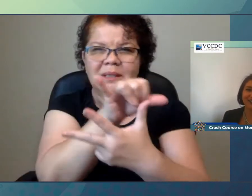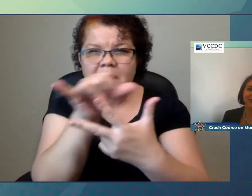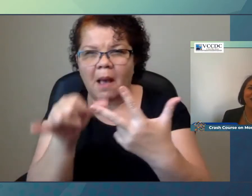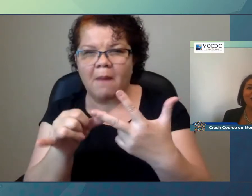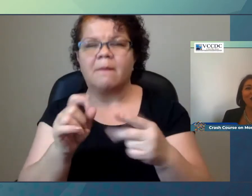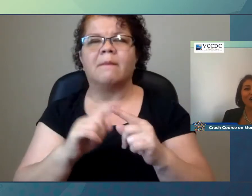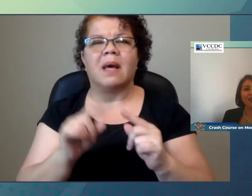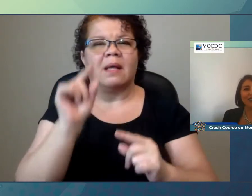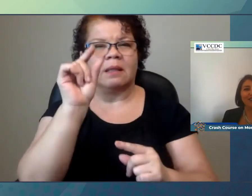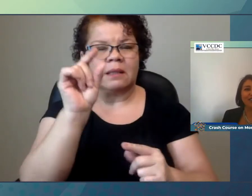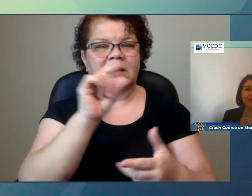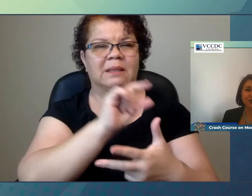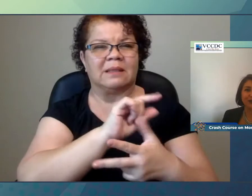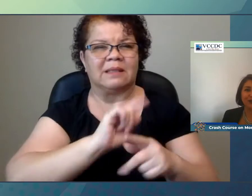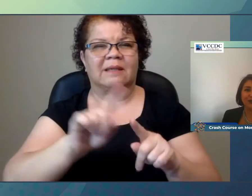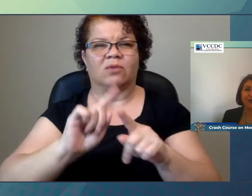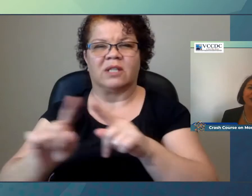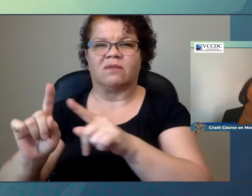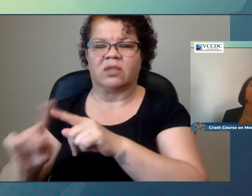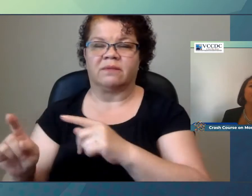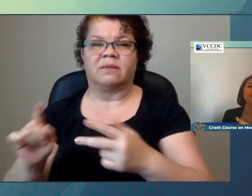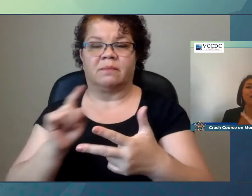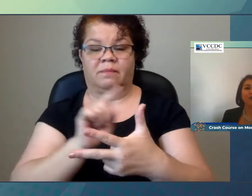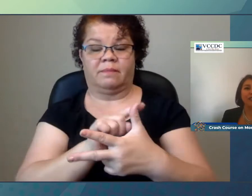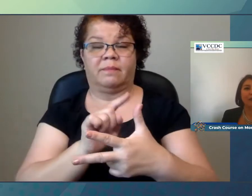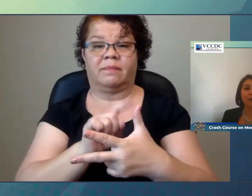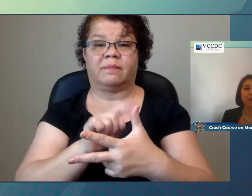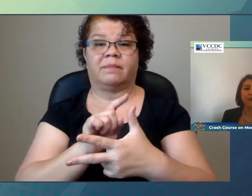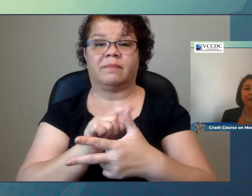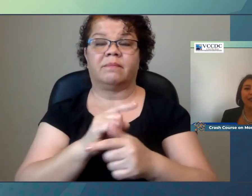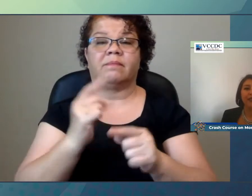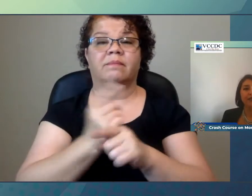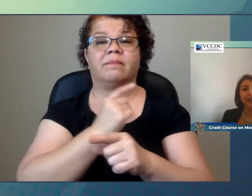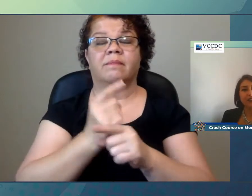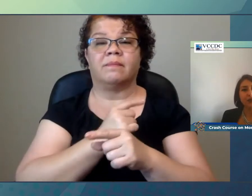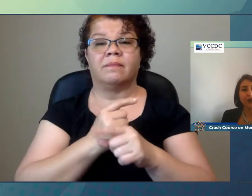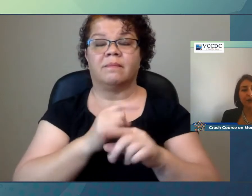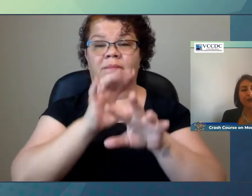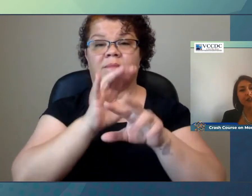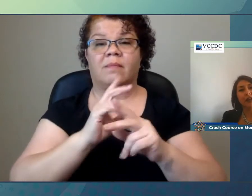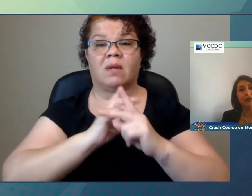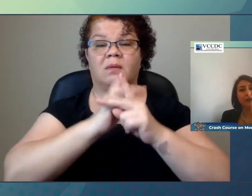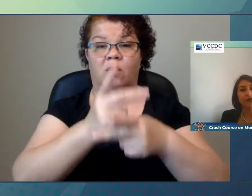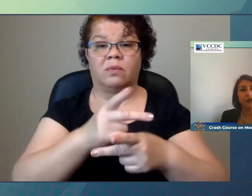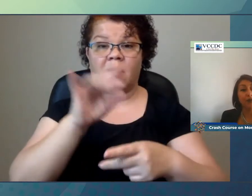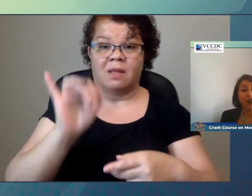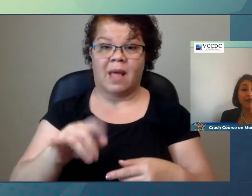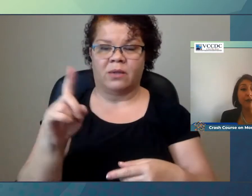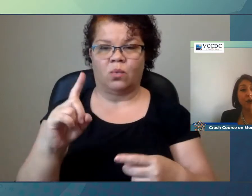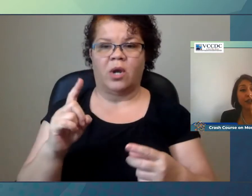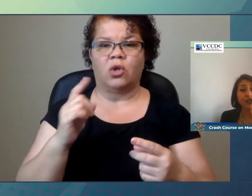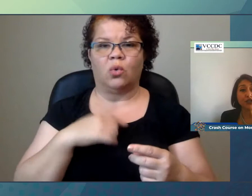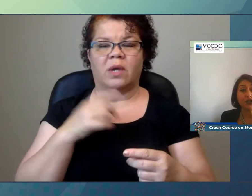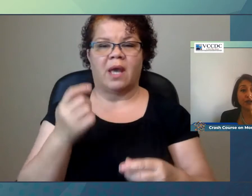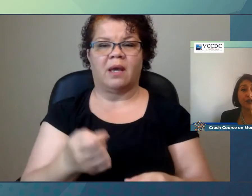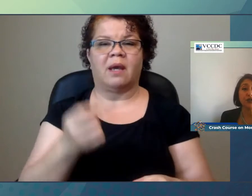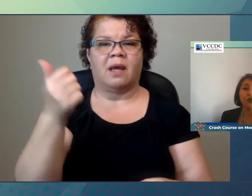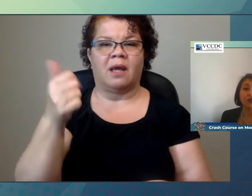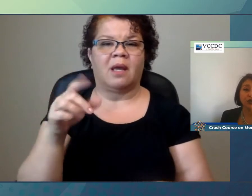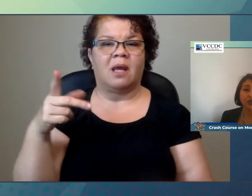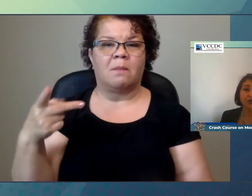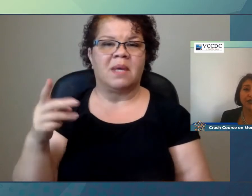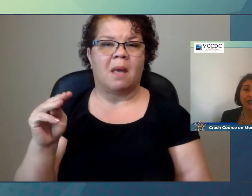different. On a conventional loan, for example, that's where you can get rid of your private mortgage